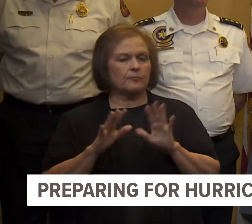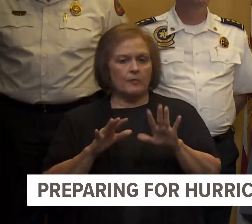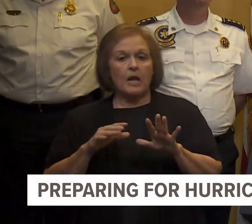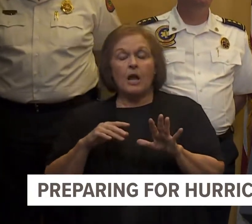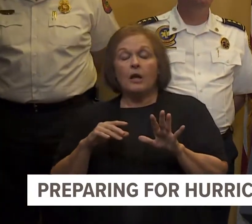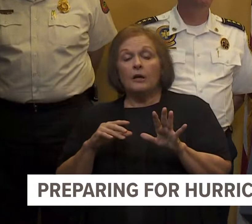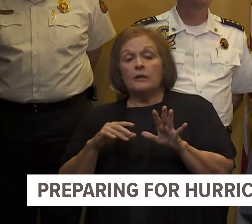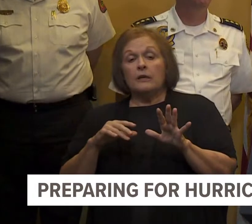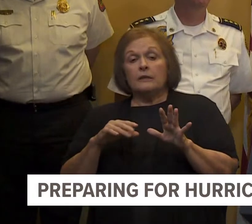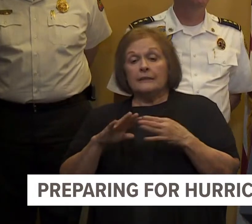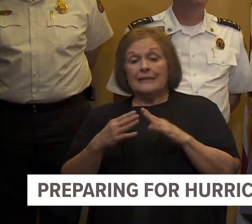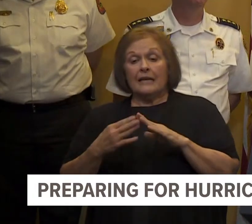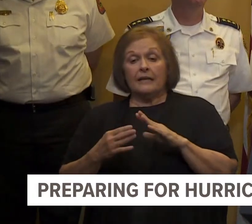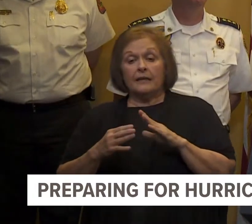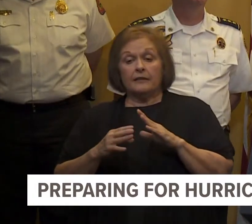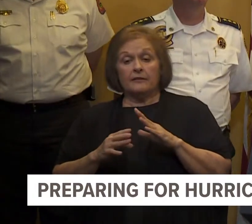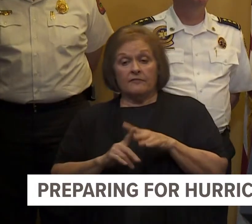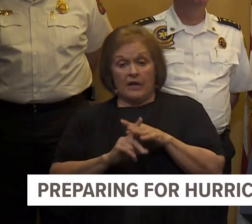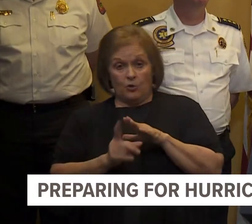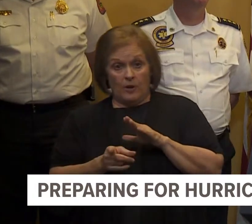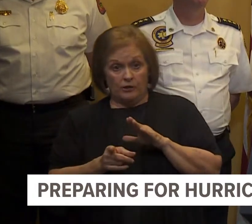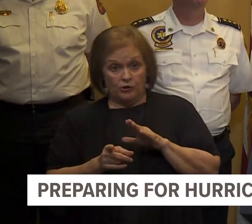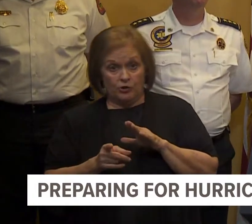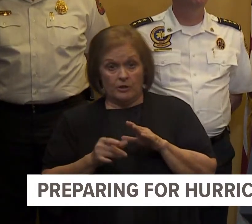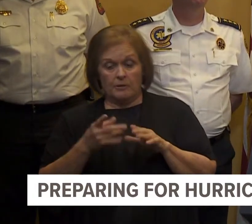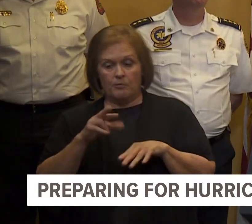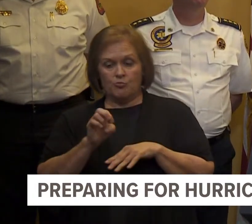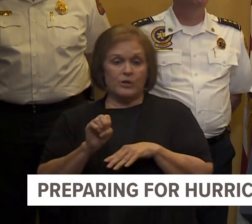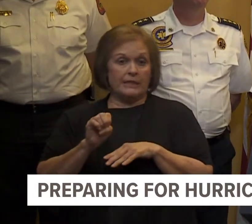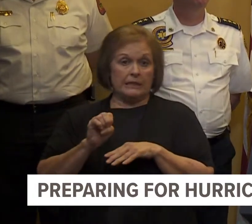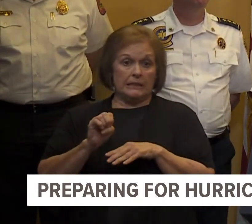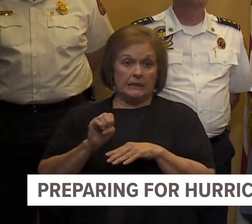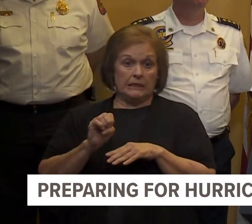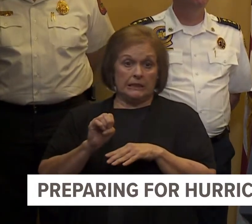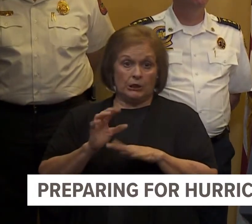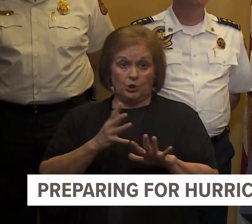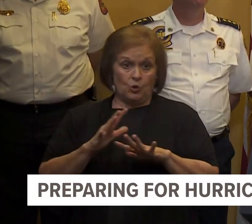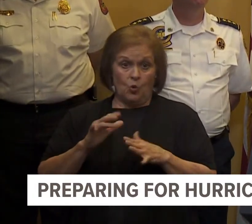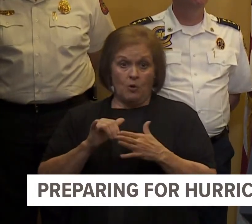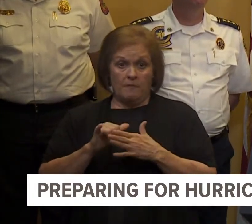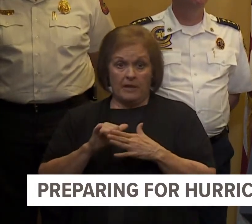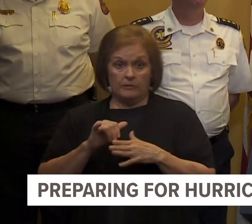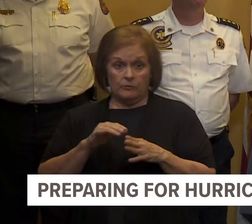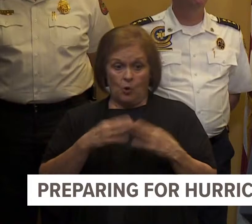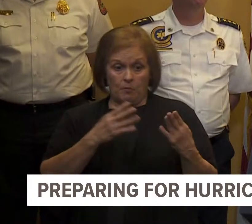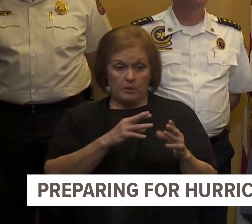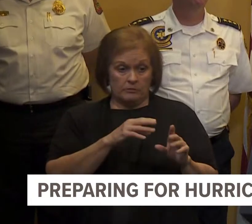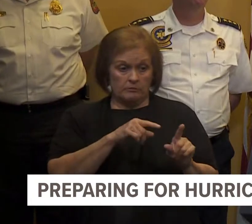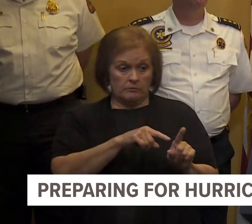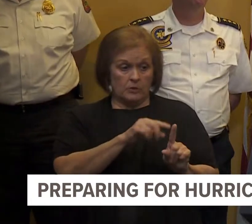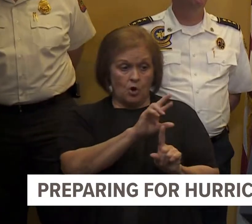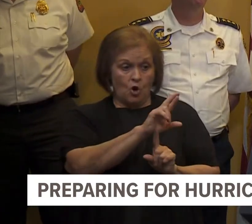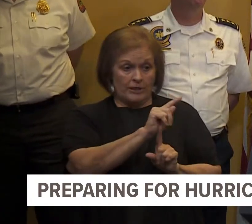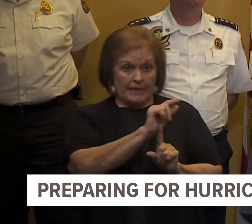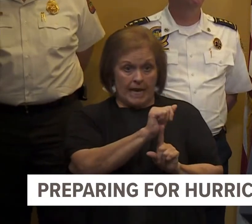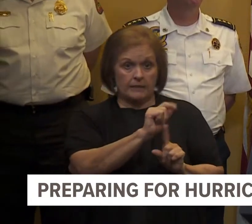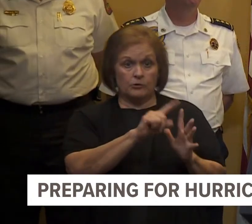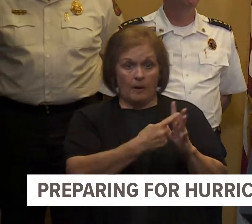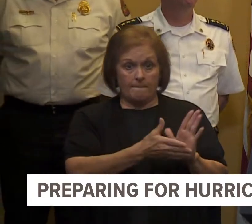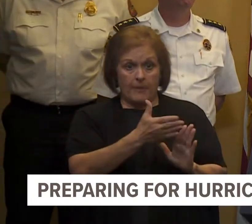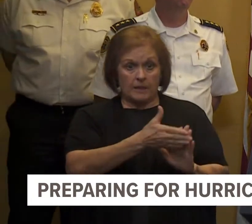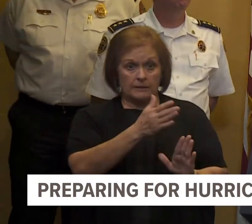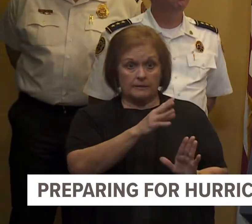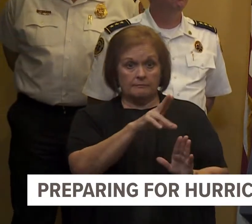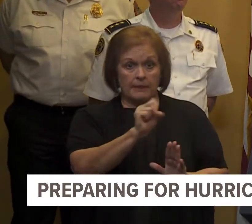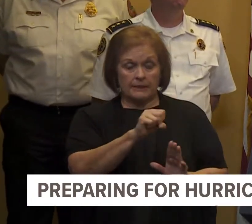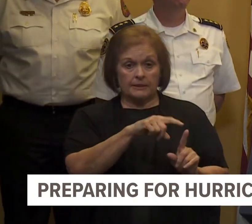So the traditional city-assisted evacuation, where pre-storm, we open up RTA, we run buses to the